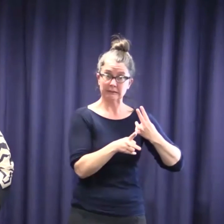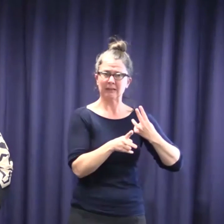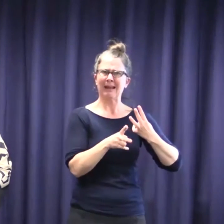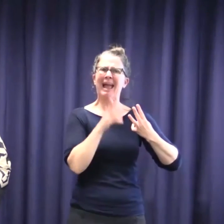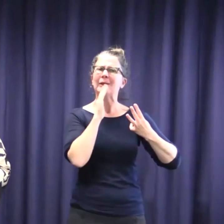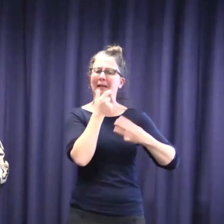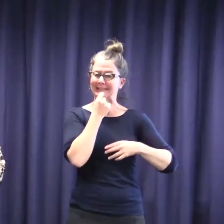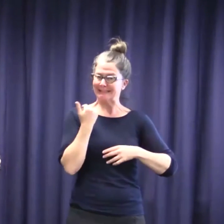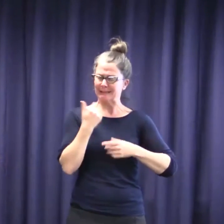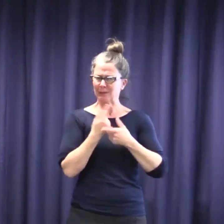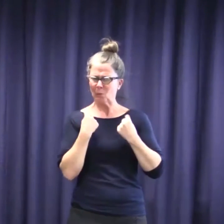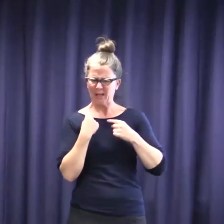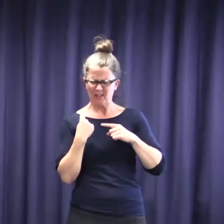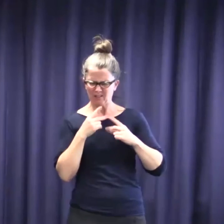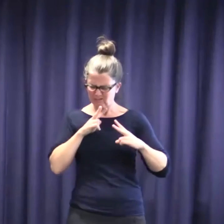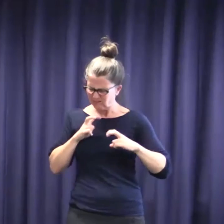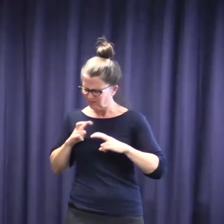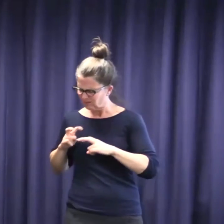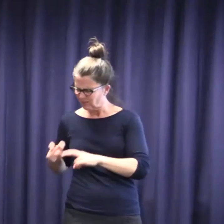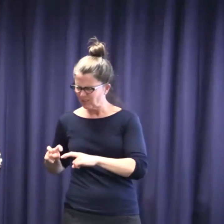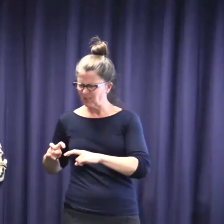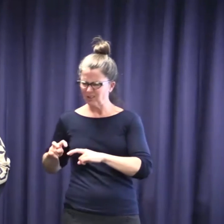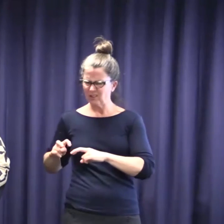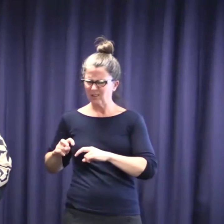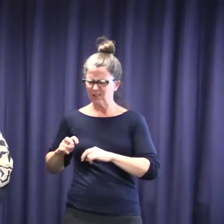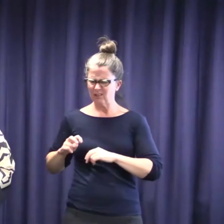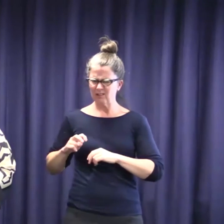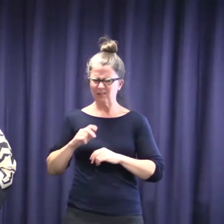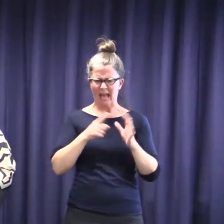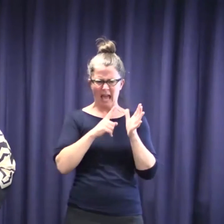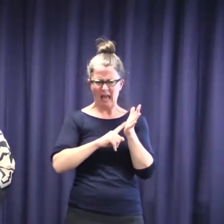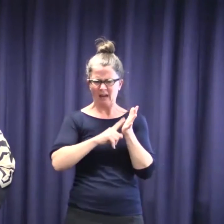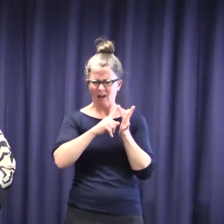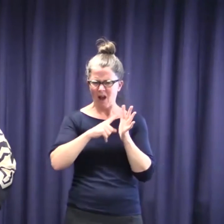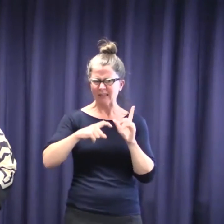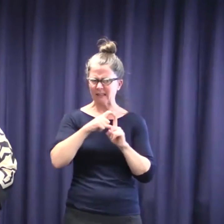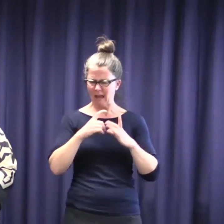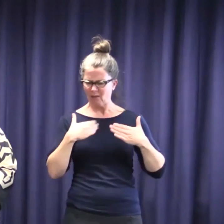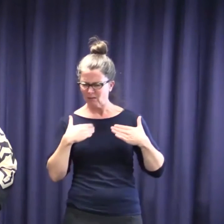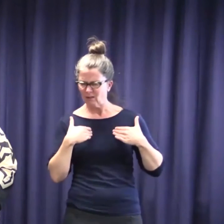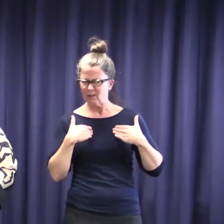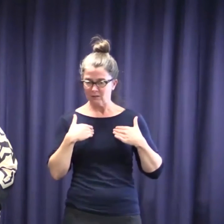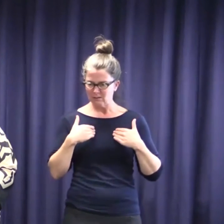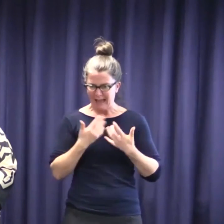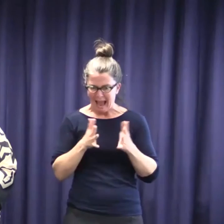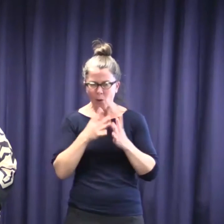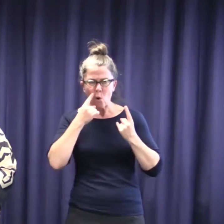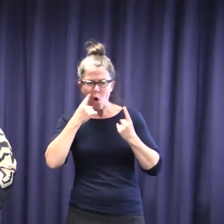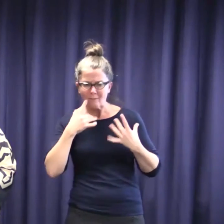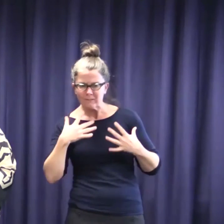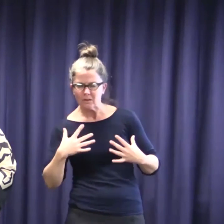at how those services were utilised and the significance of them,